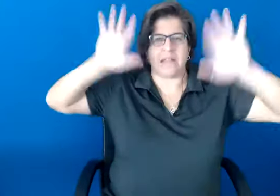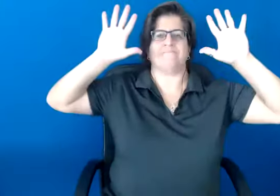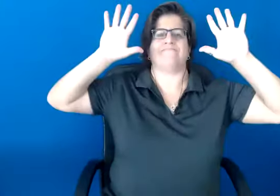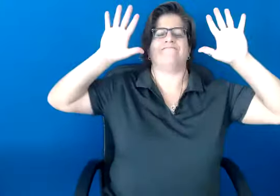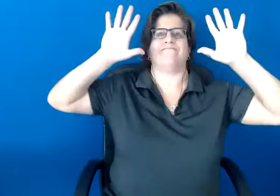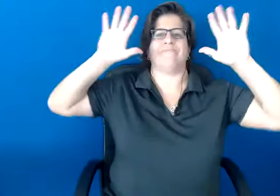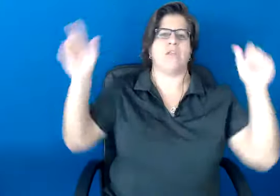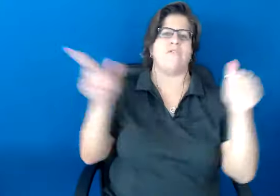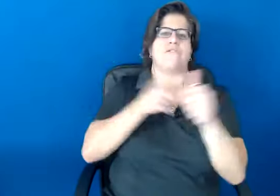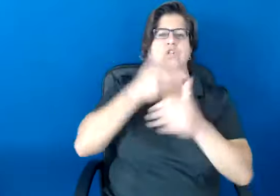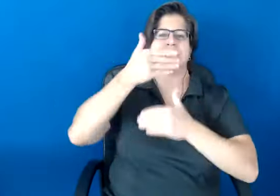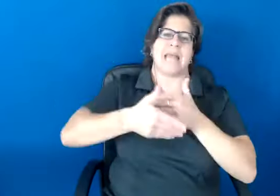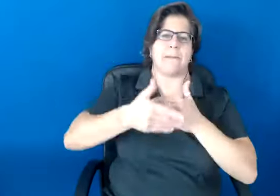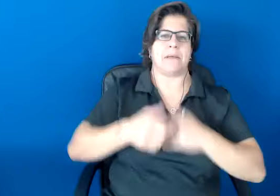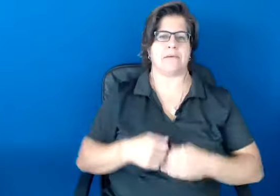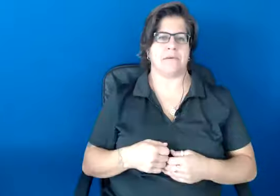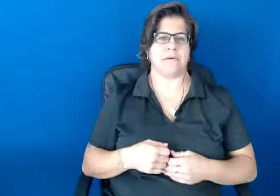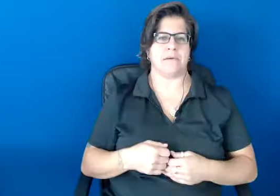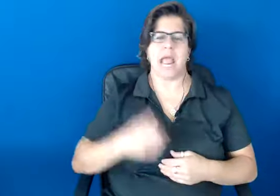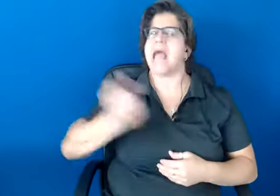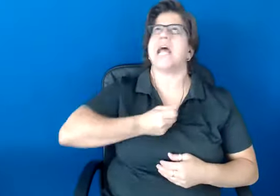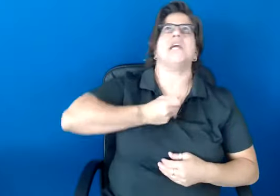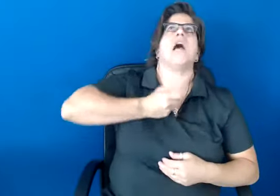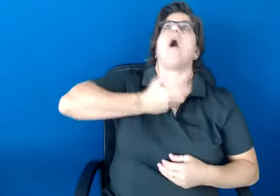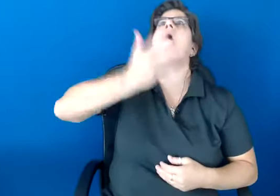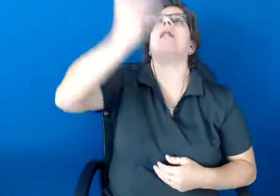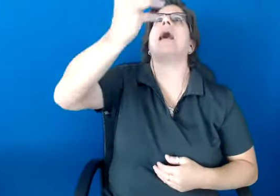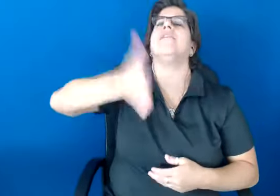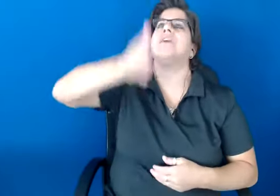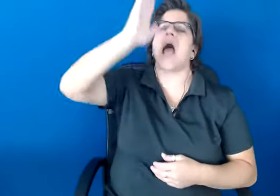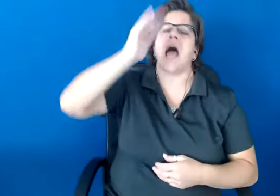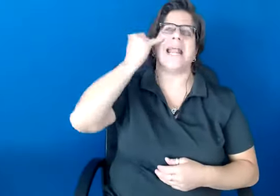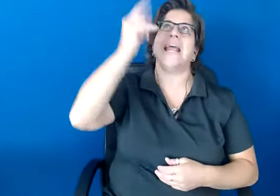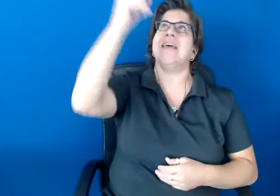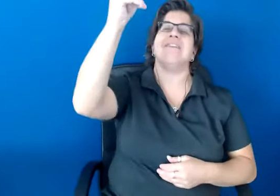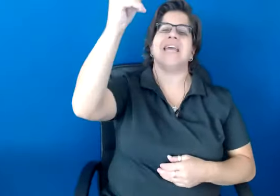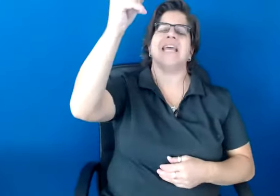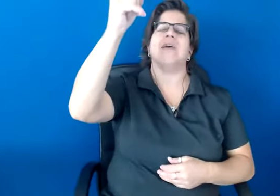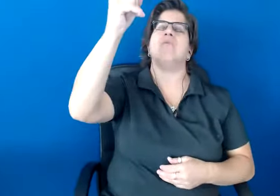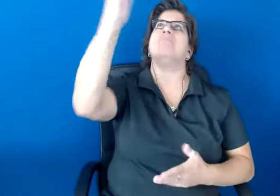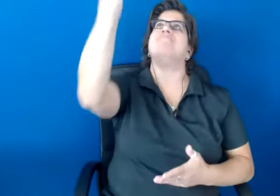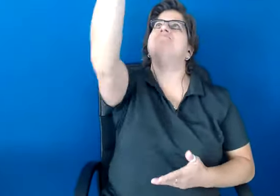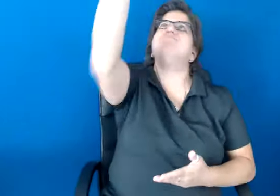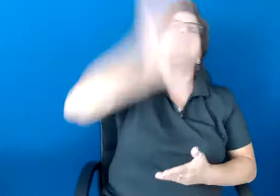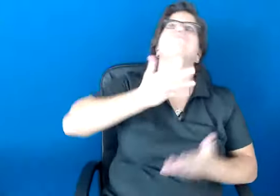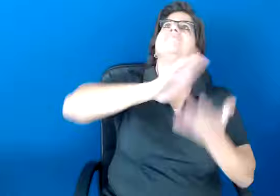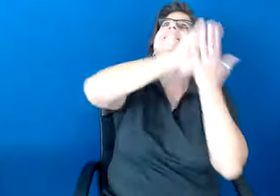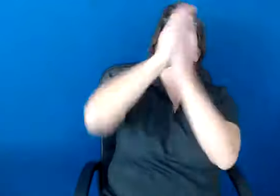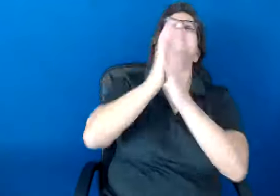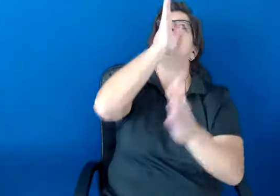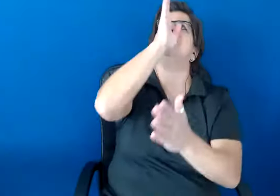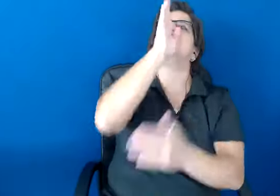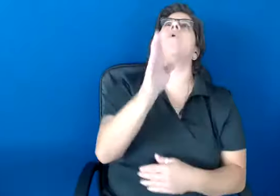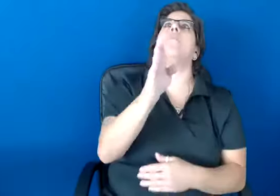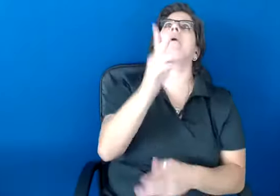the first step. And I screamed out to God that if he would just get me sober and keep me sober, I